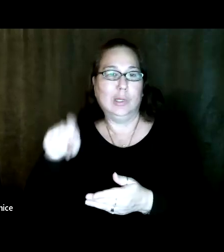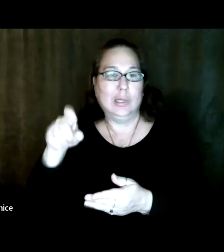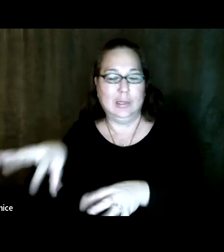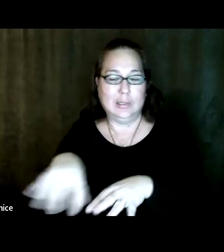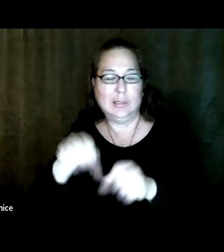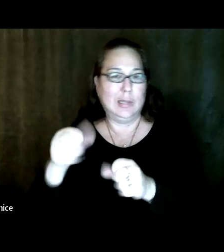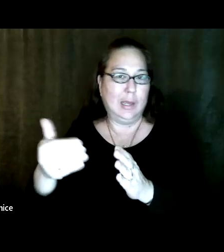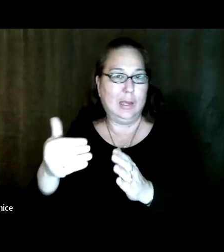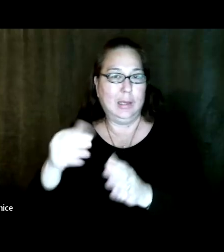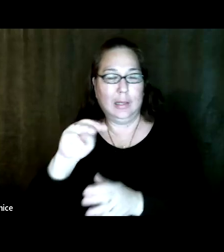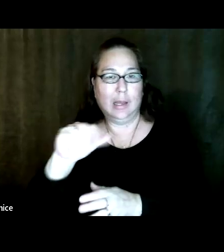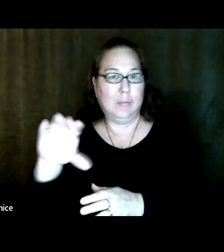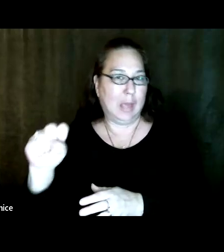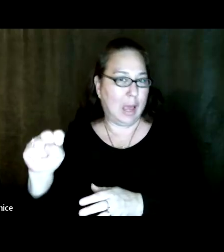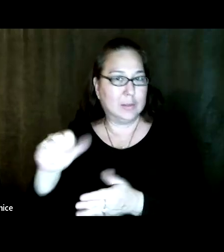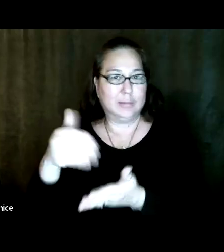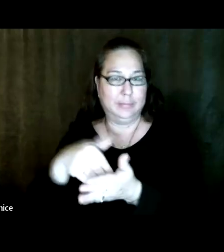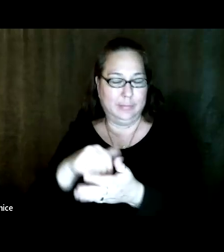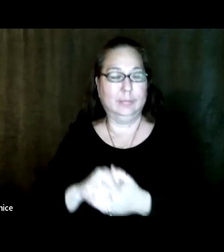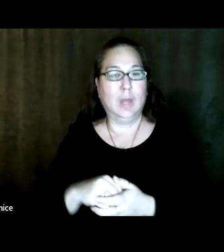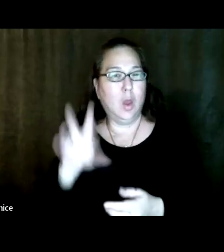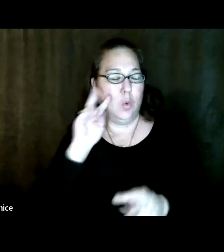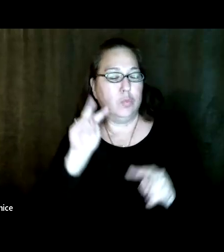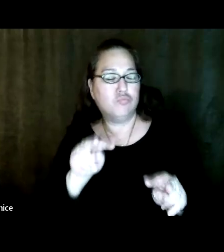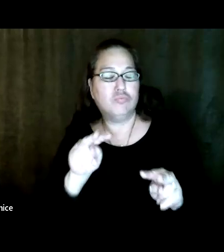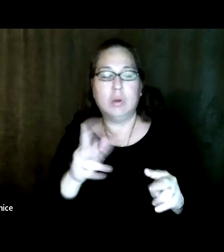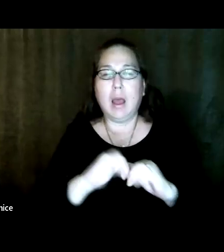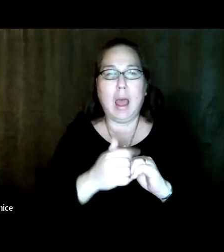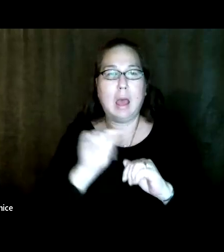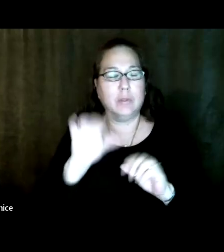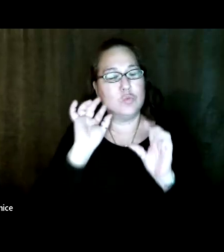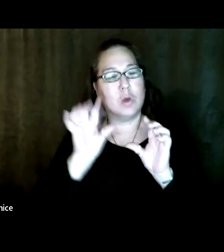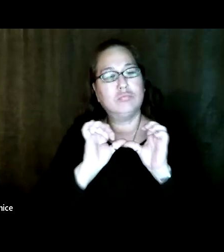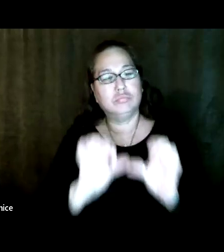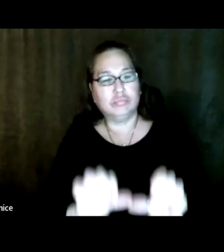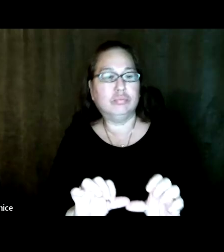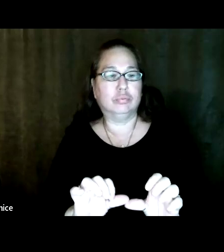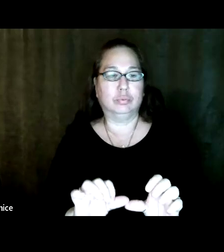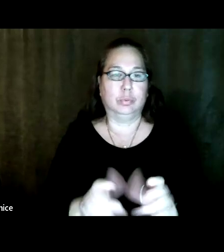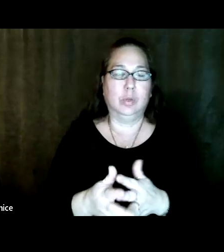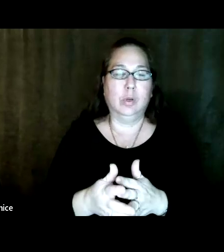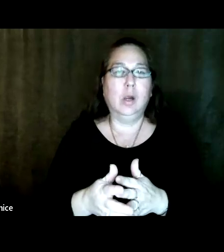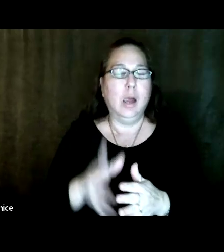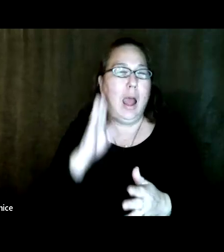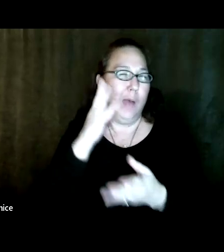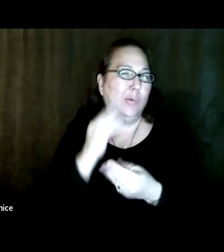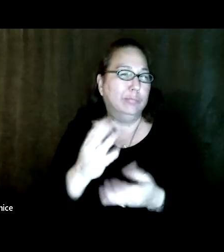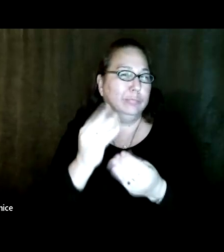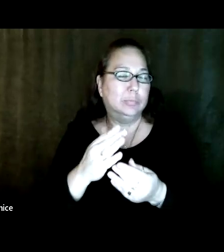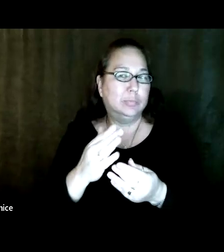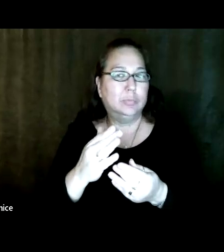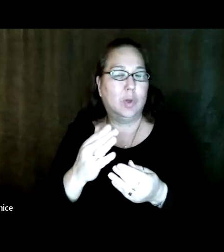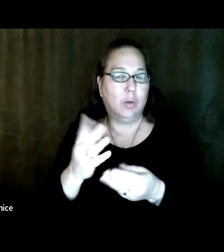should adjust to this change going forward, and we'll keep the committee and the public up to date as information and guidance becomes